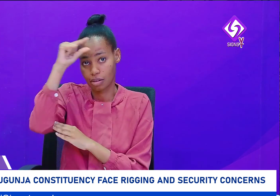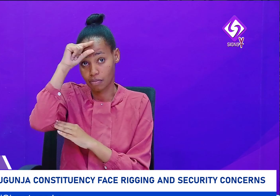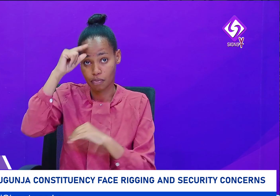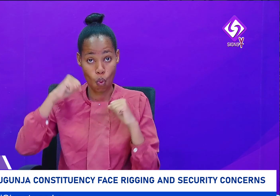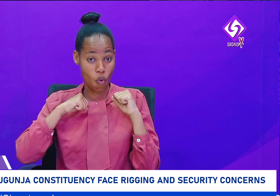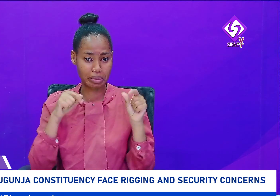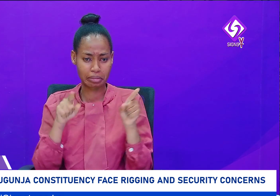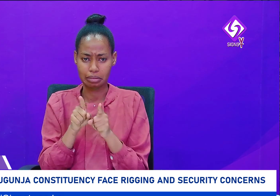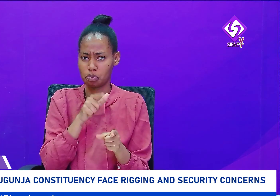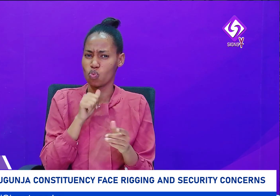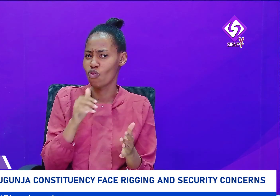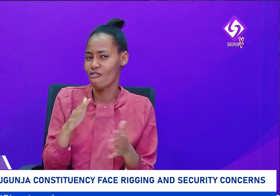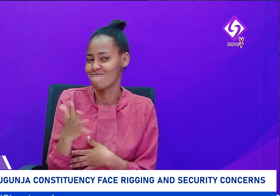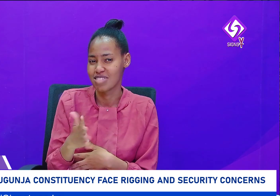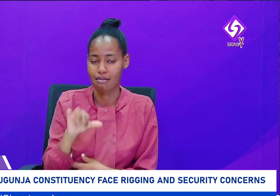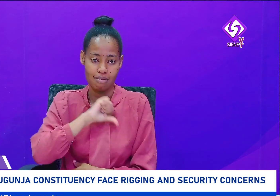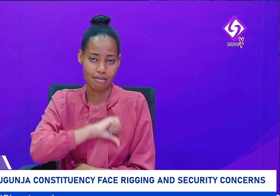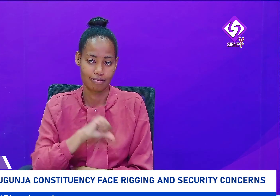an unfair advantage.